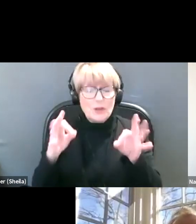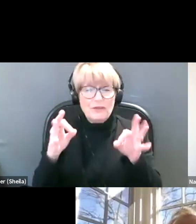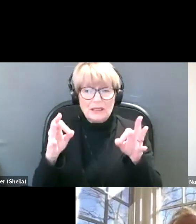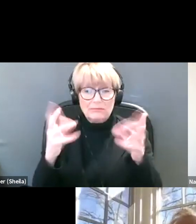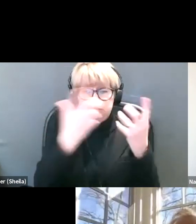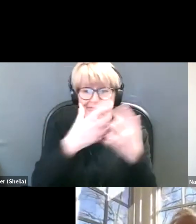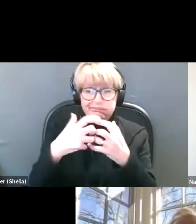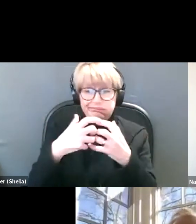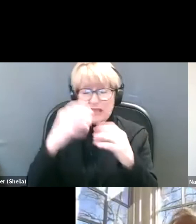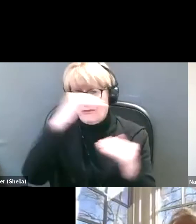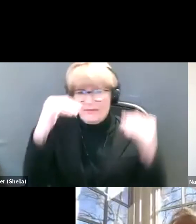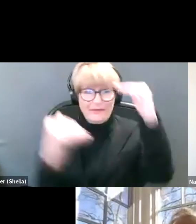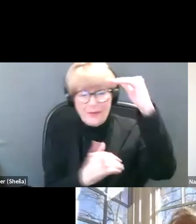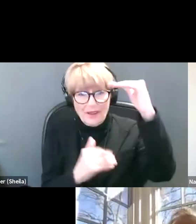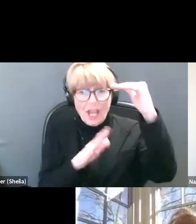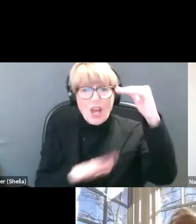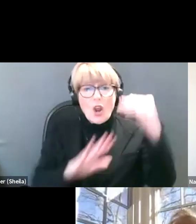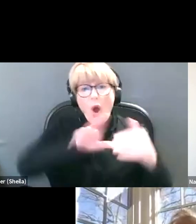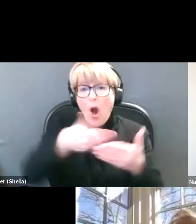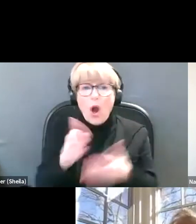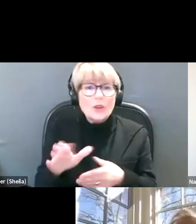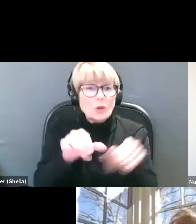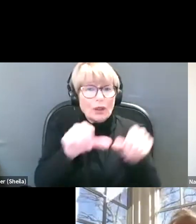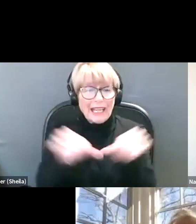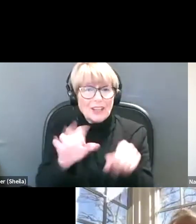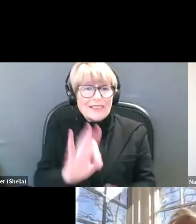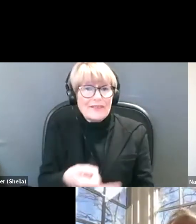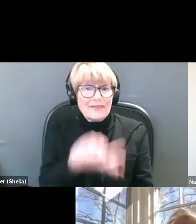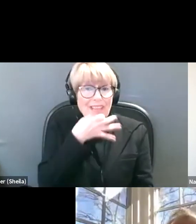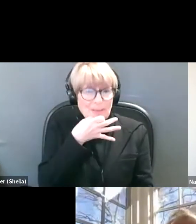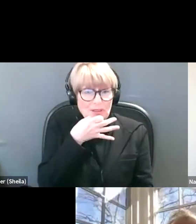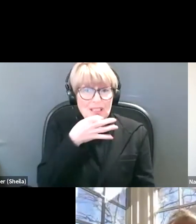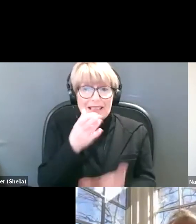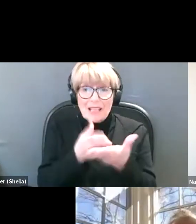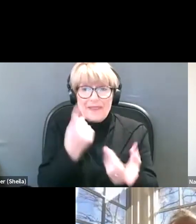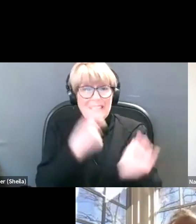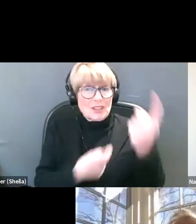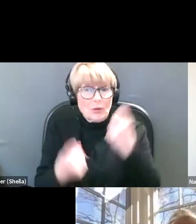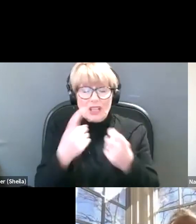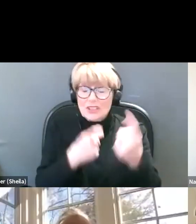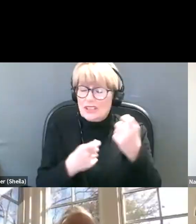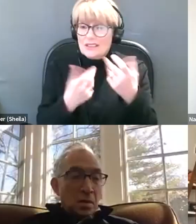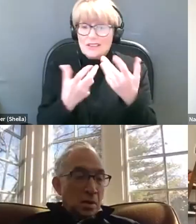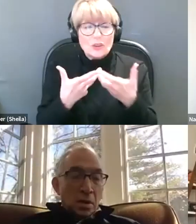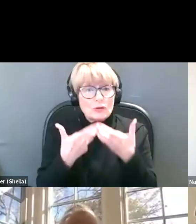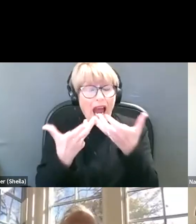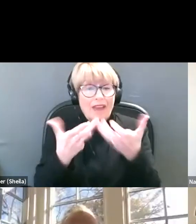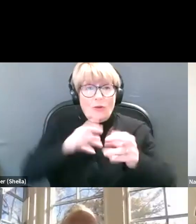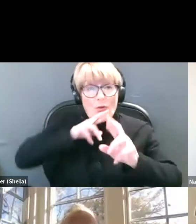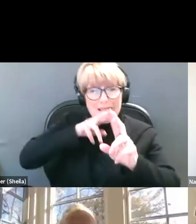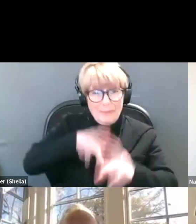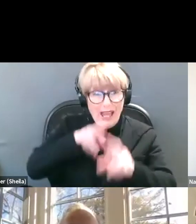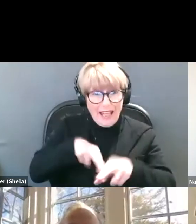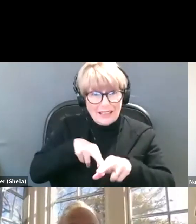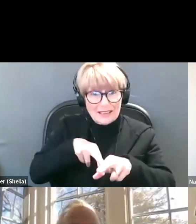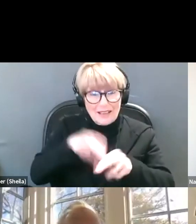of expertise. And so some of these questions really cry out for response from